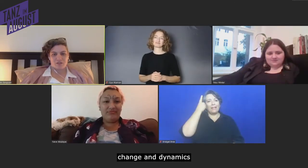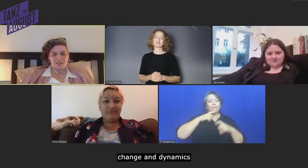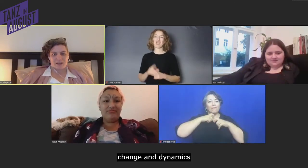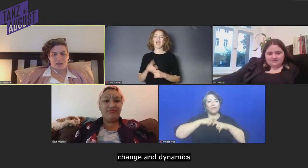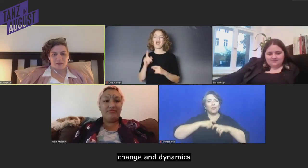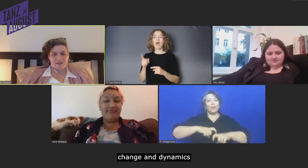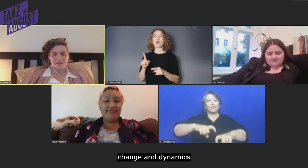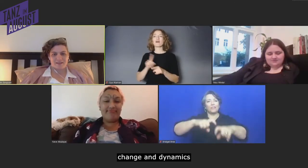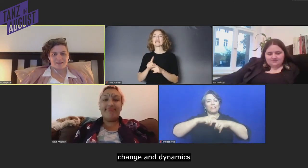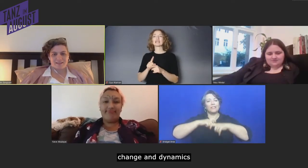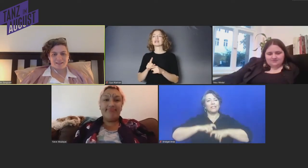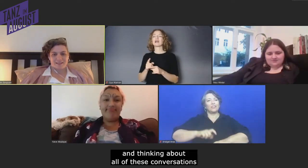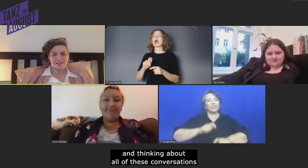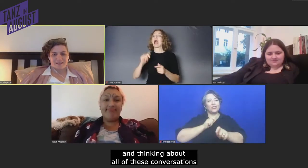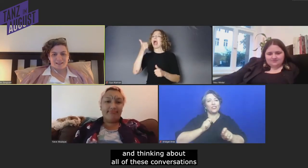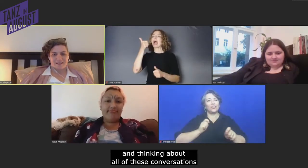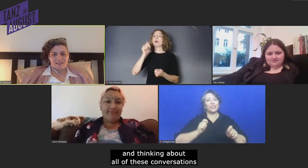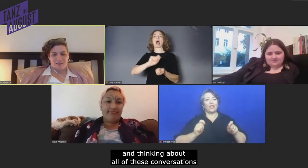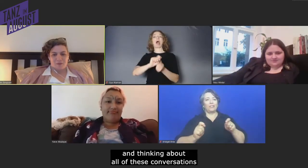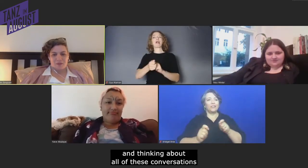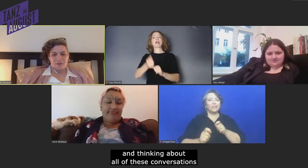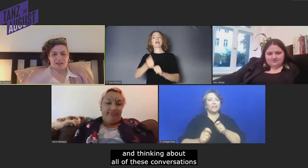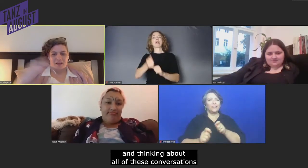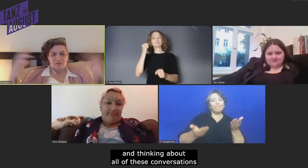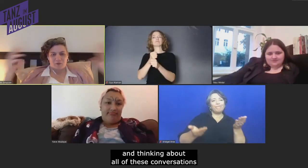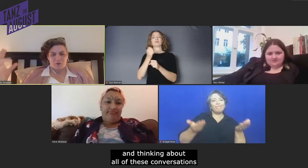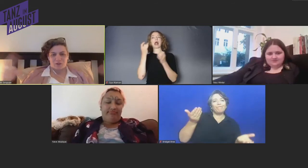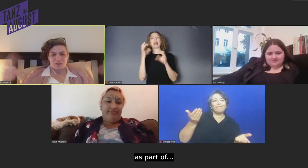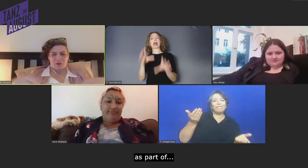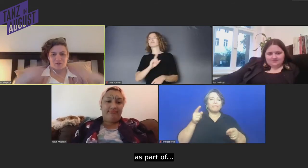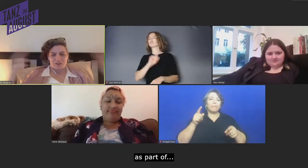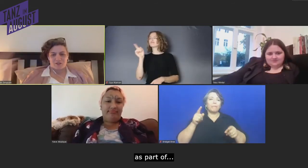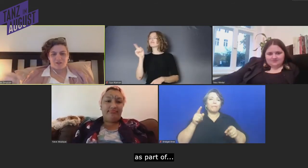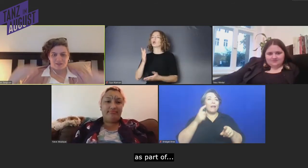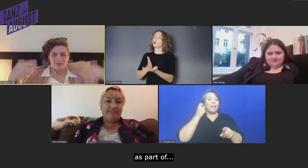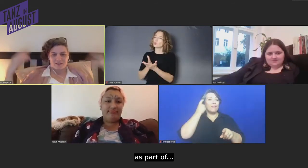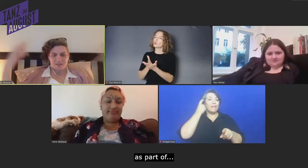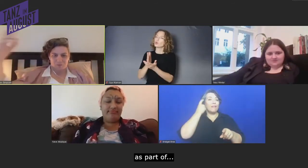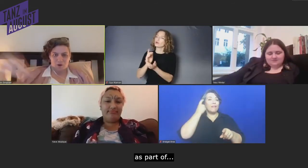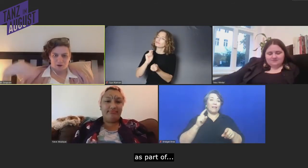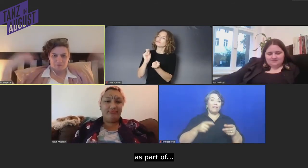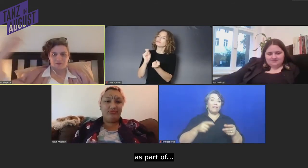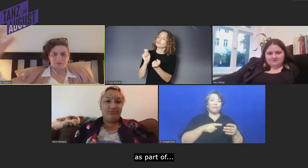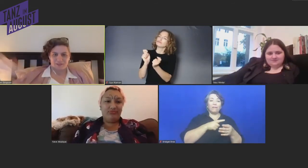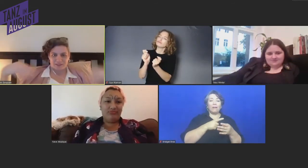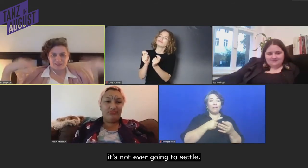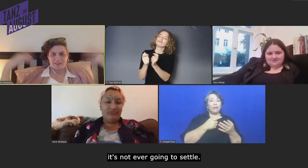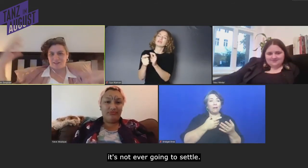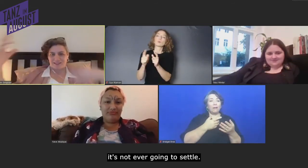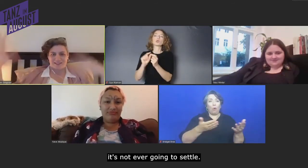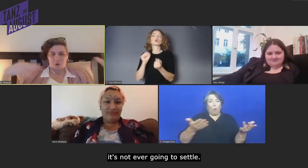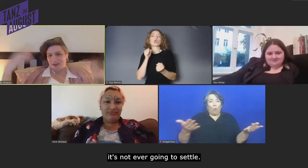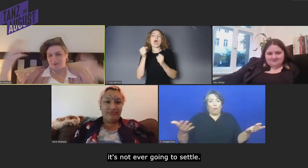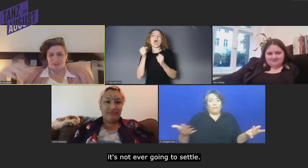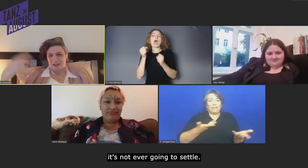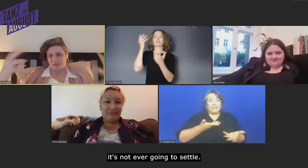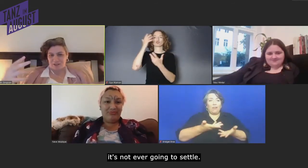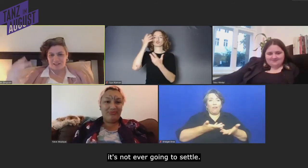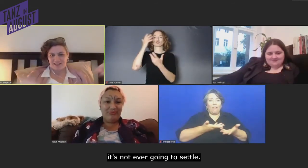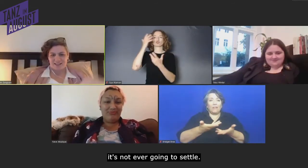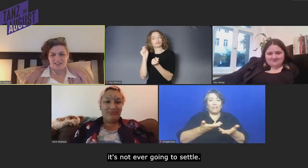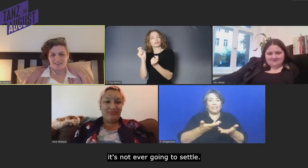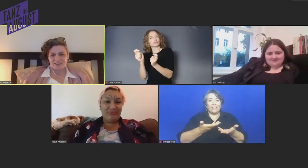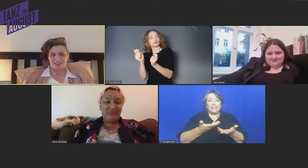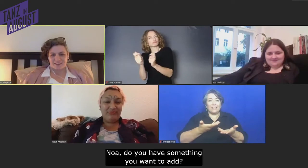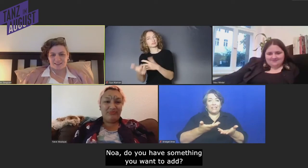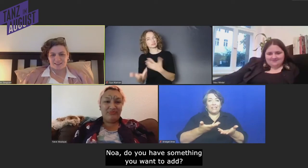and dynamics, and thinking of all of these conversations as part of not ever going to